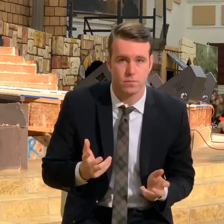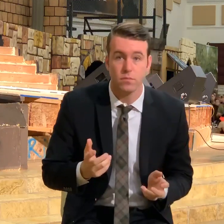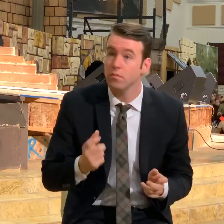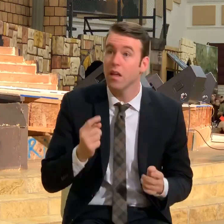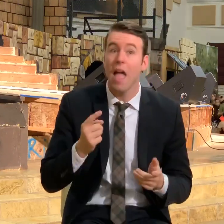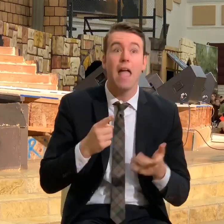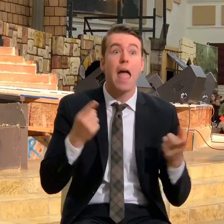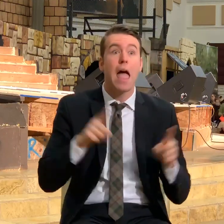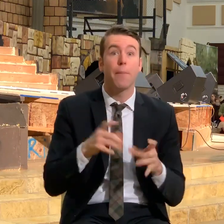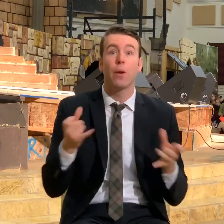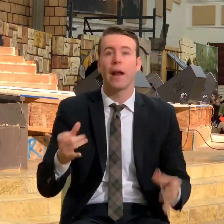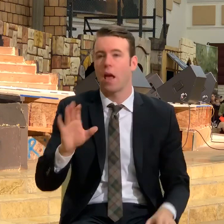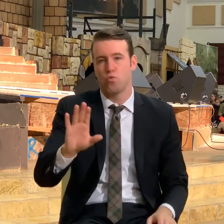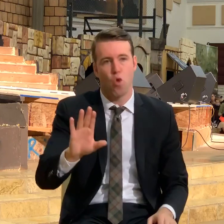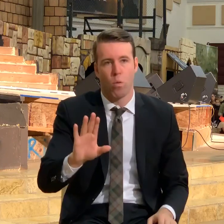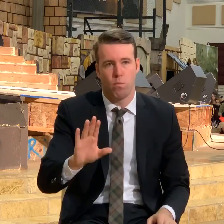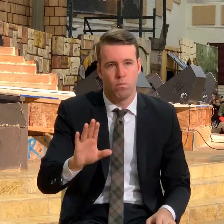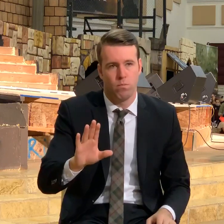not happening now.